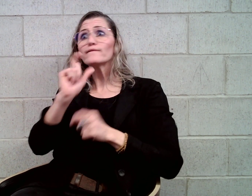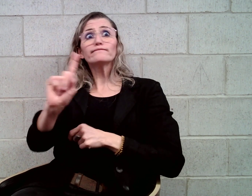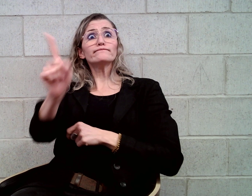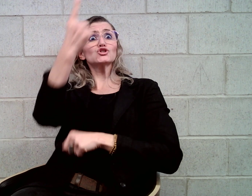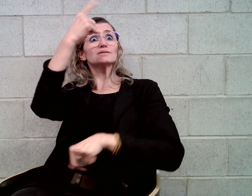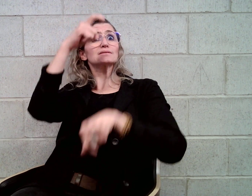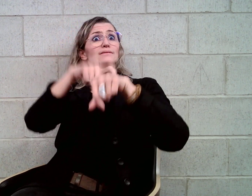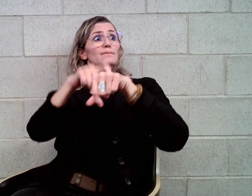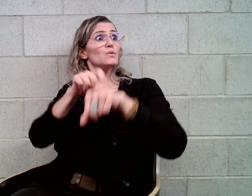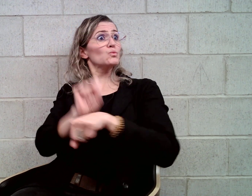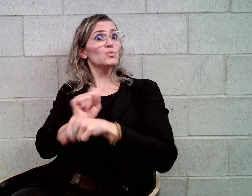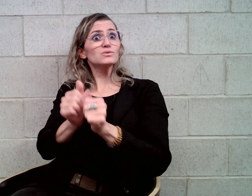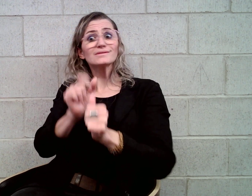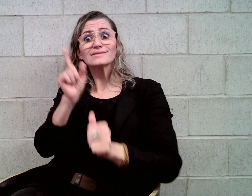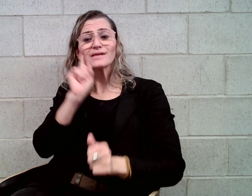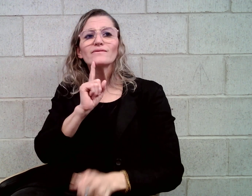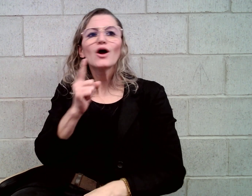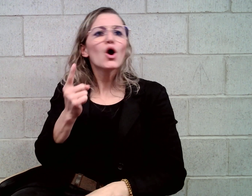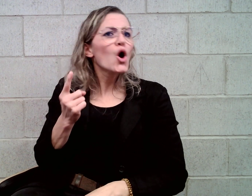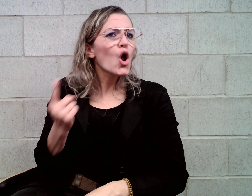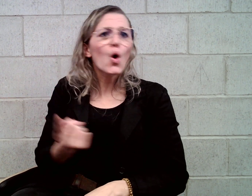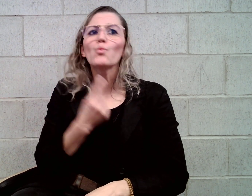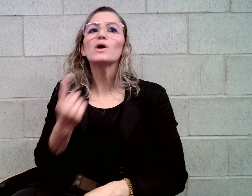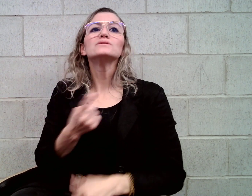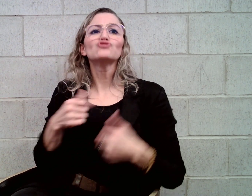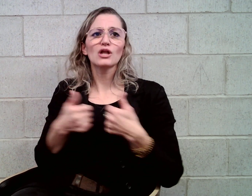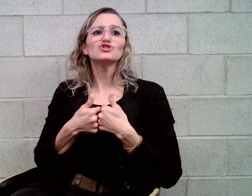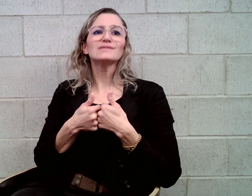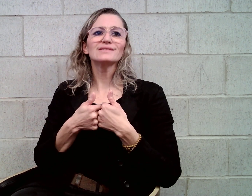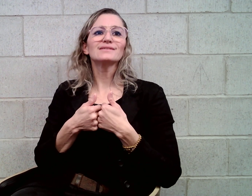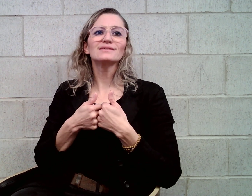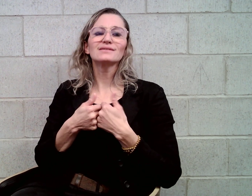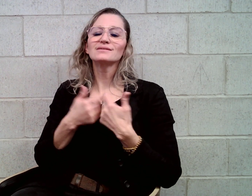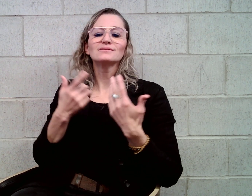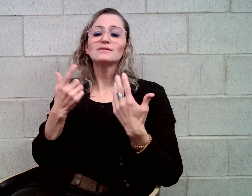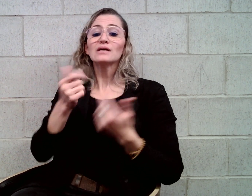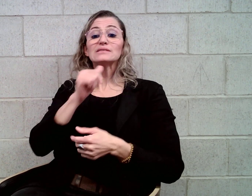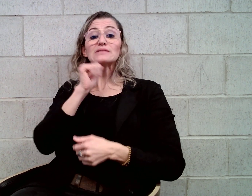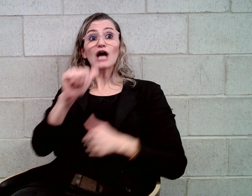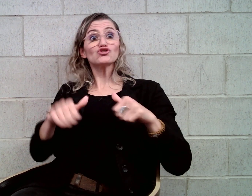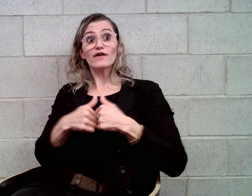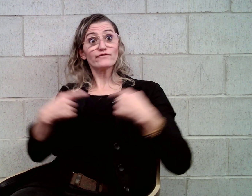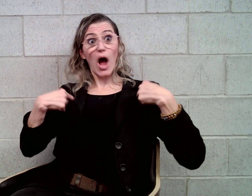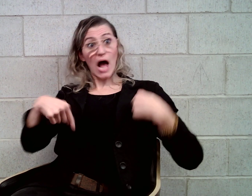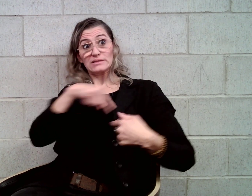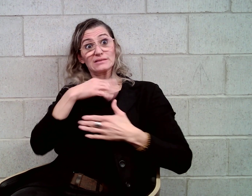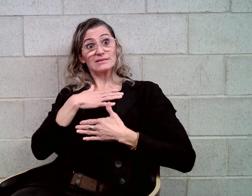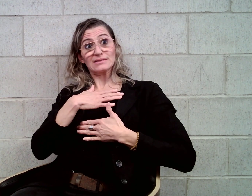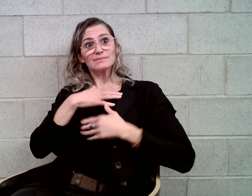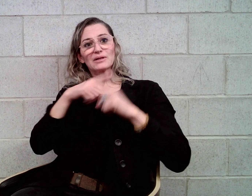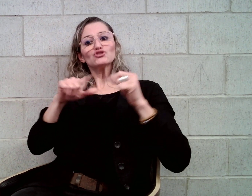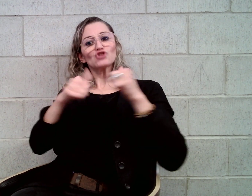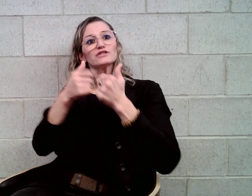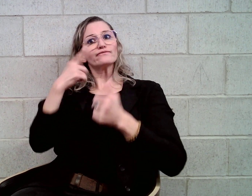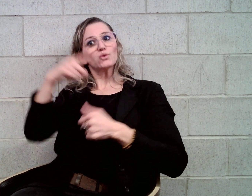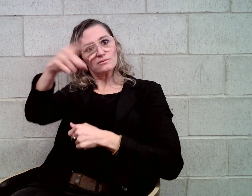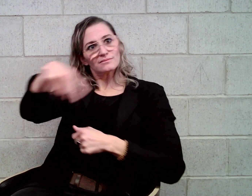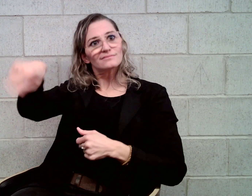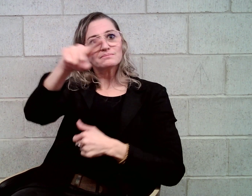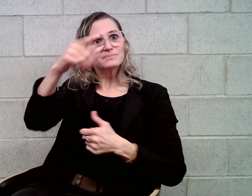hearing people, when it's their first time to work with somebody deaf, it always is challenging and it always takes time. It's not challenging for us.